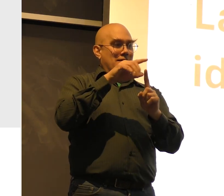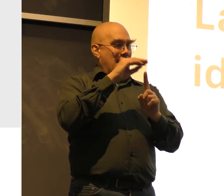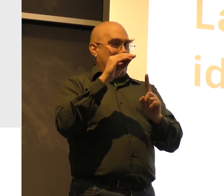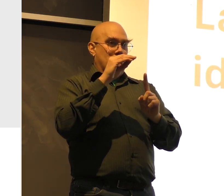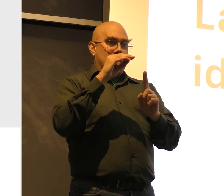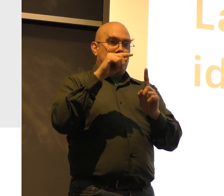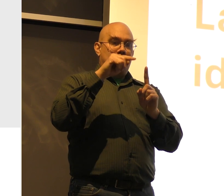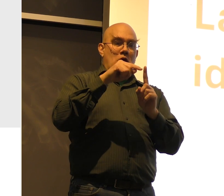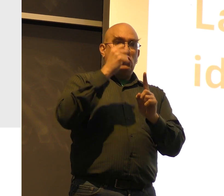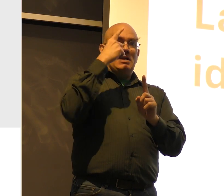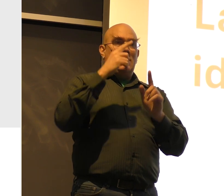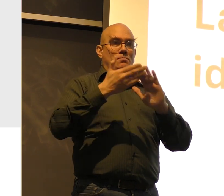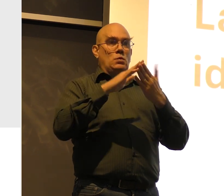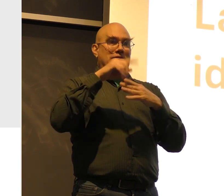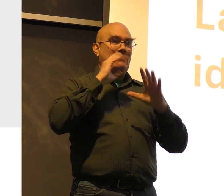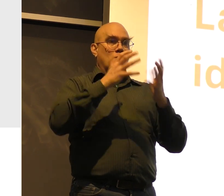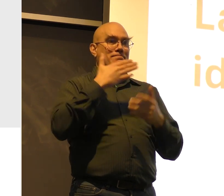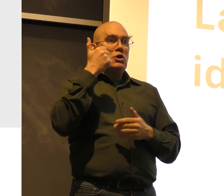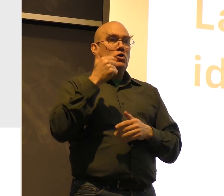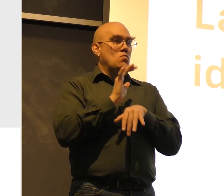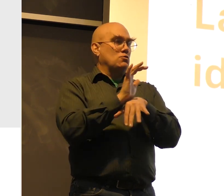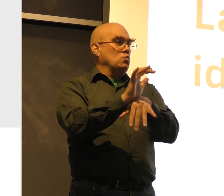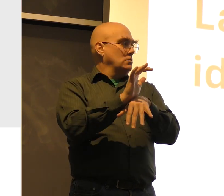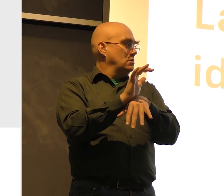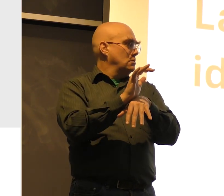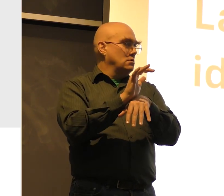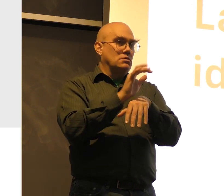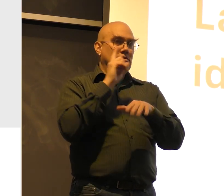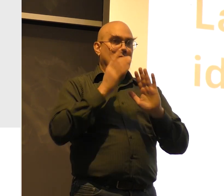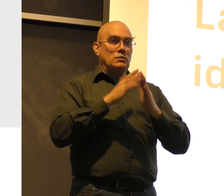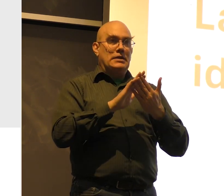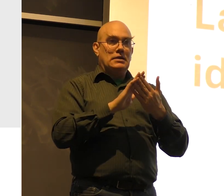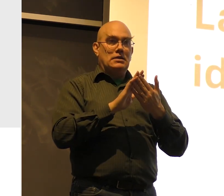signs and to understand the communities in the deaf world better, especially grassroots deaf people.